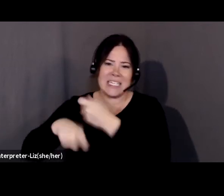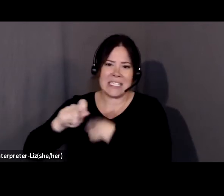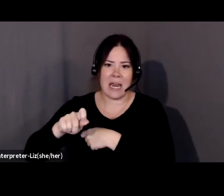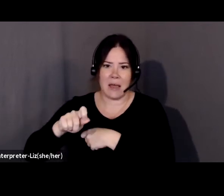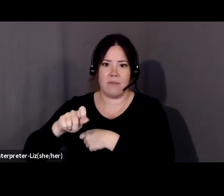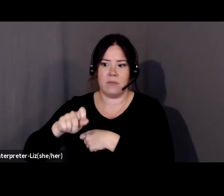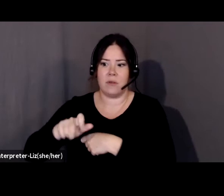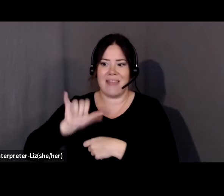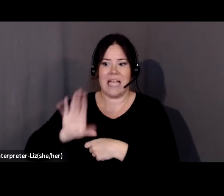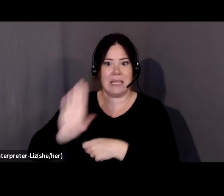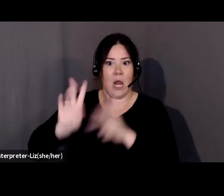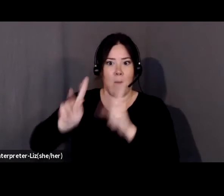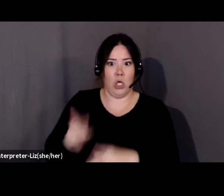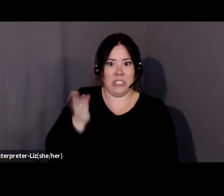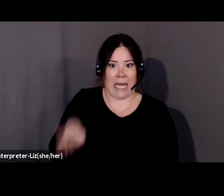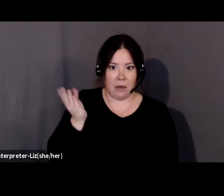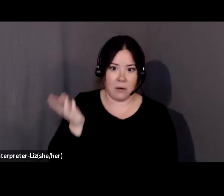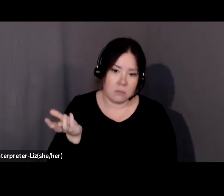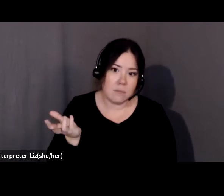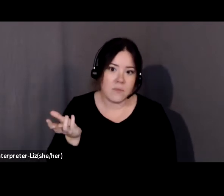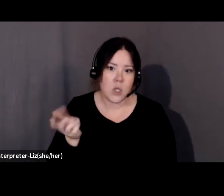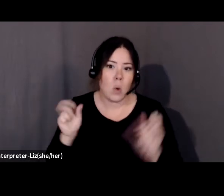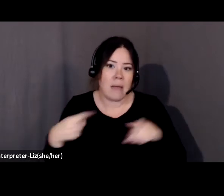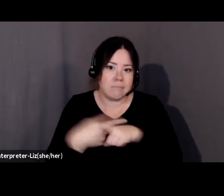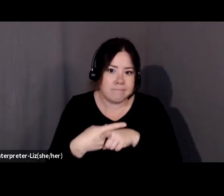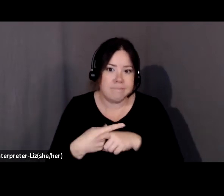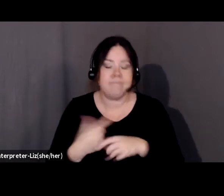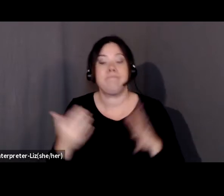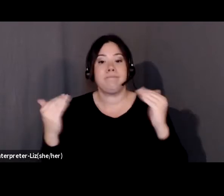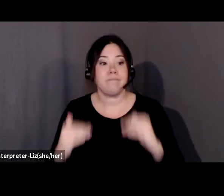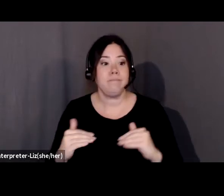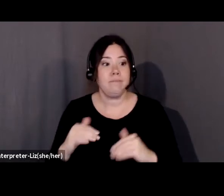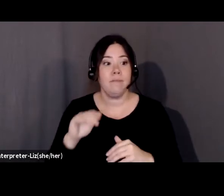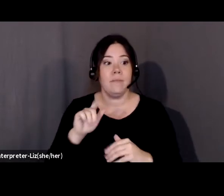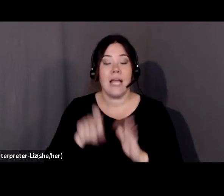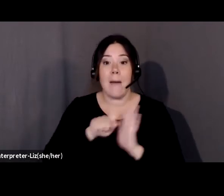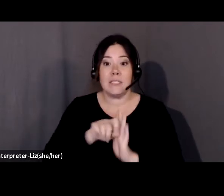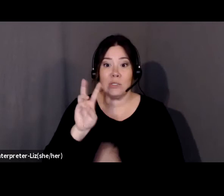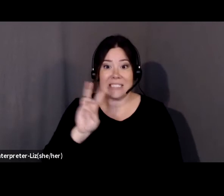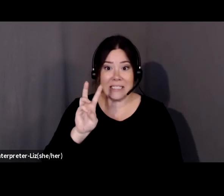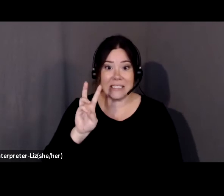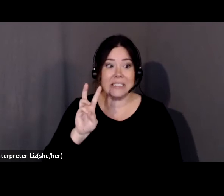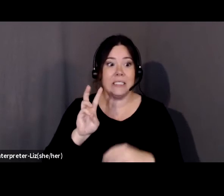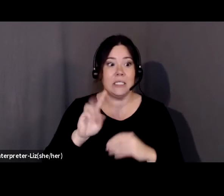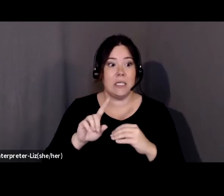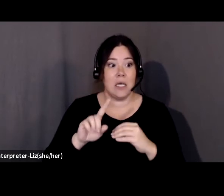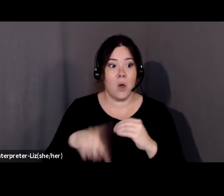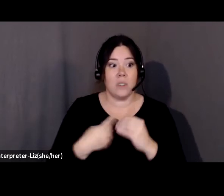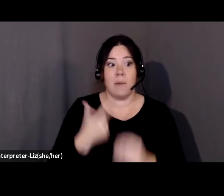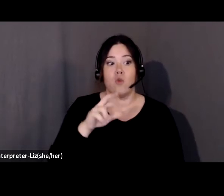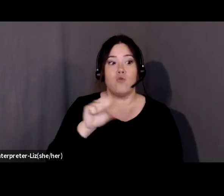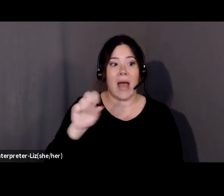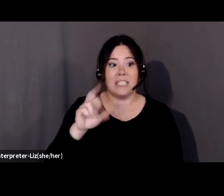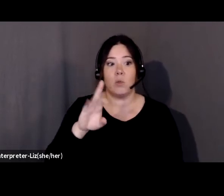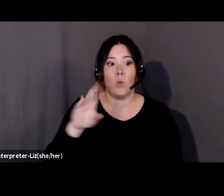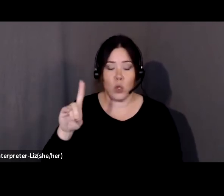that I enjoyed. Episode 6 was about grassroots organizations in Corvallis and the coast. This one was a